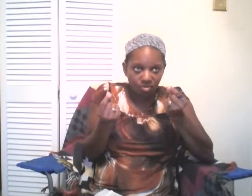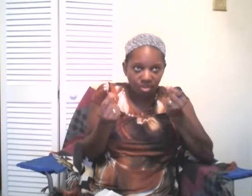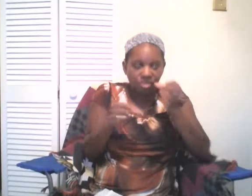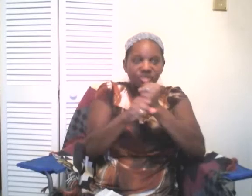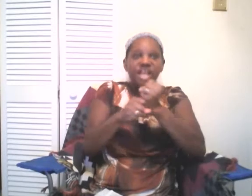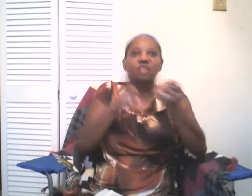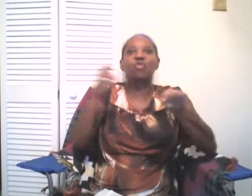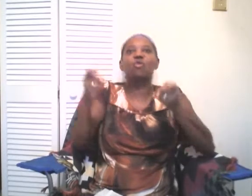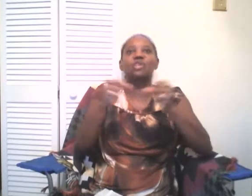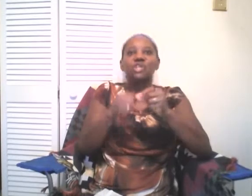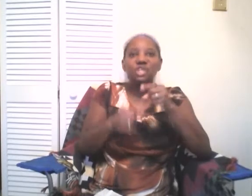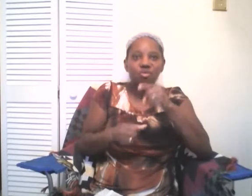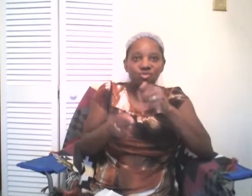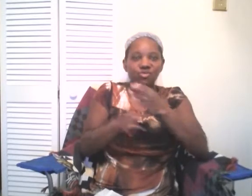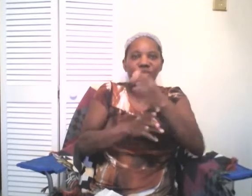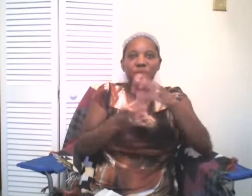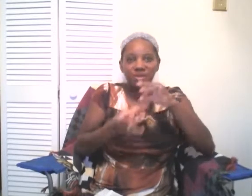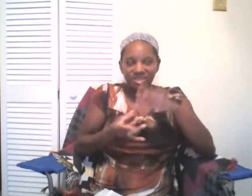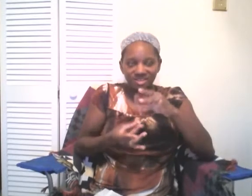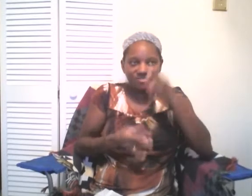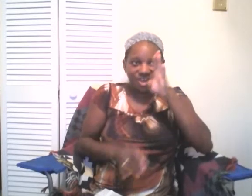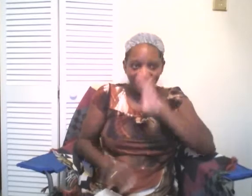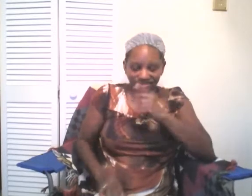It's going to take control of you, the Spirit of God.